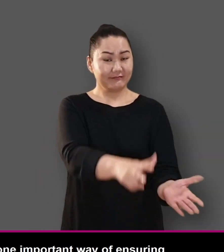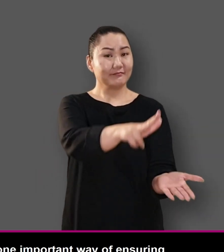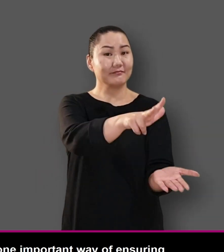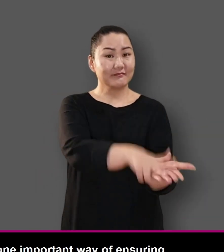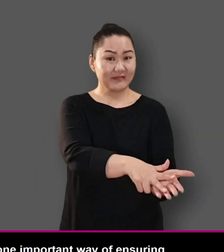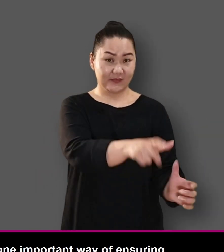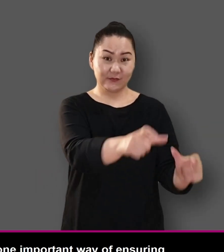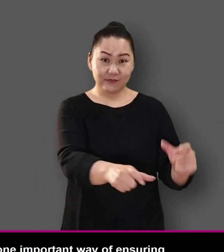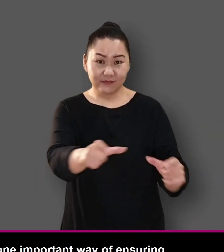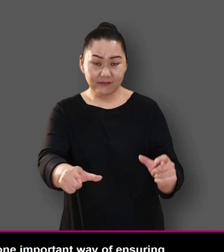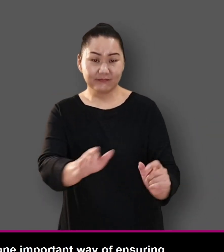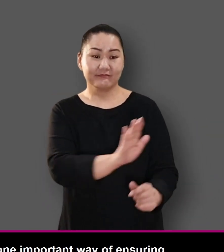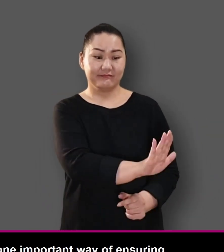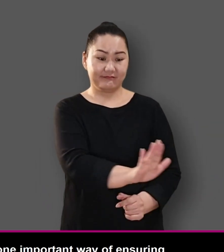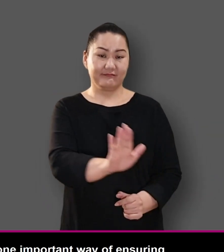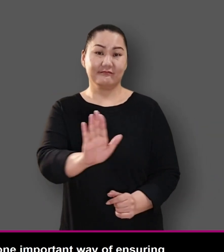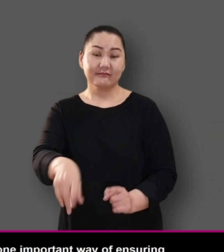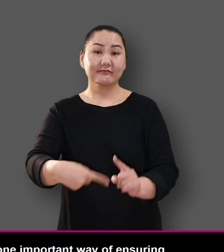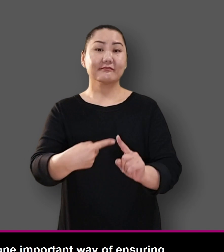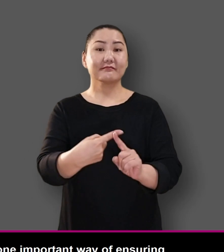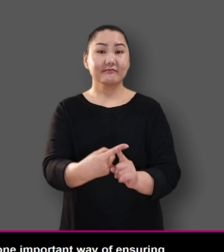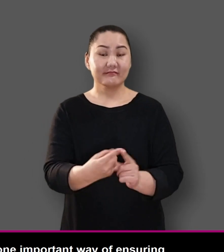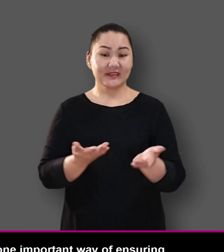Social accountability is one important way of ensuring